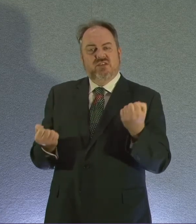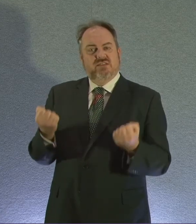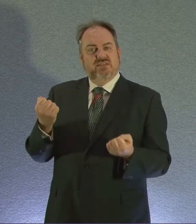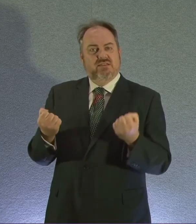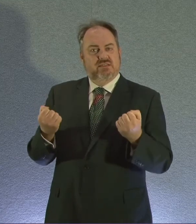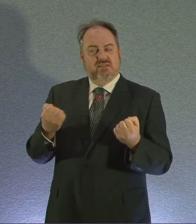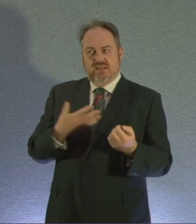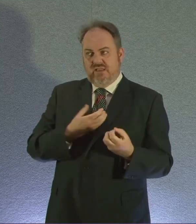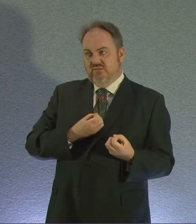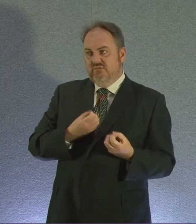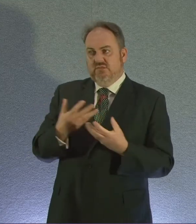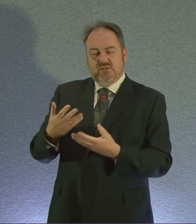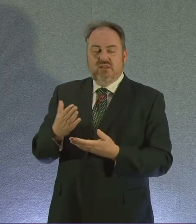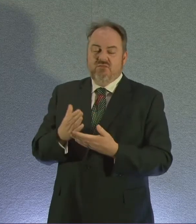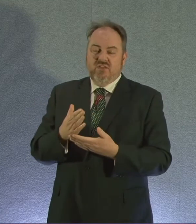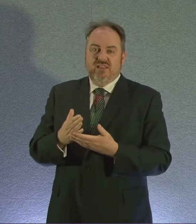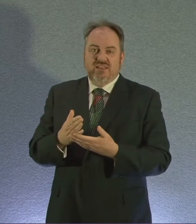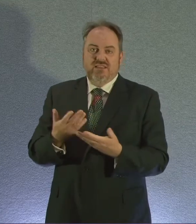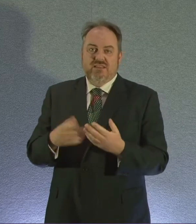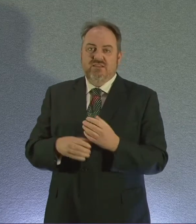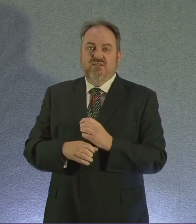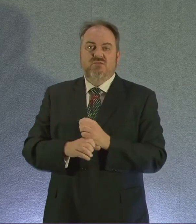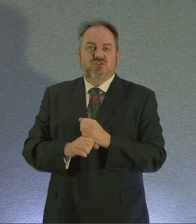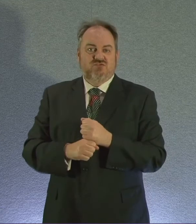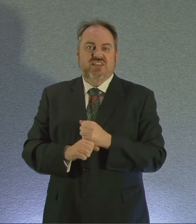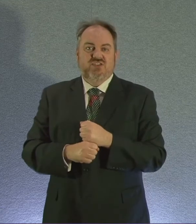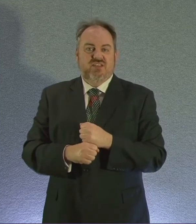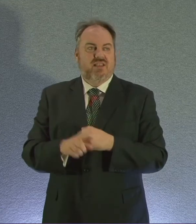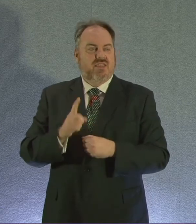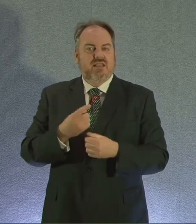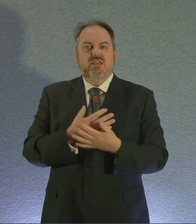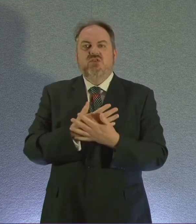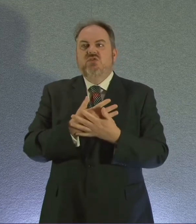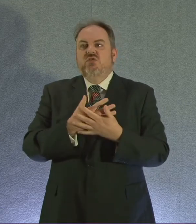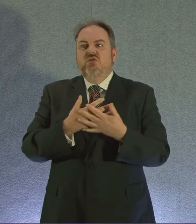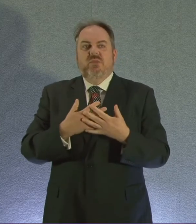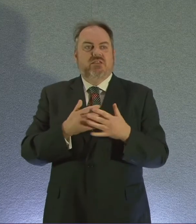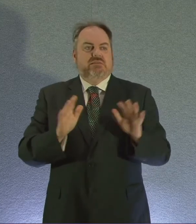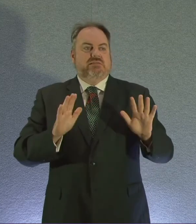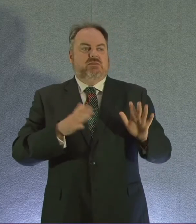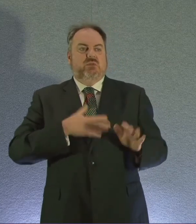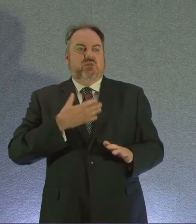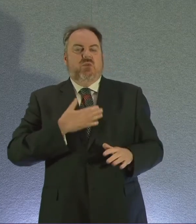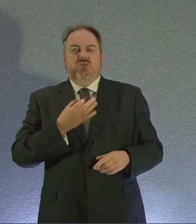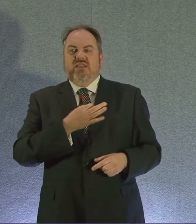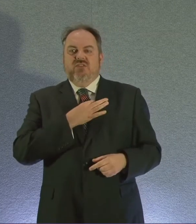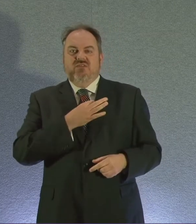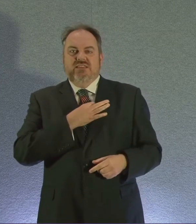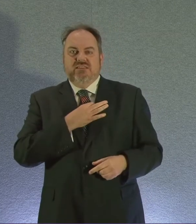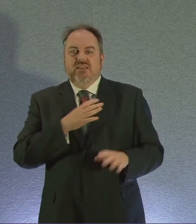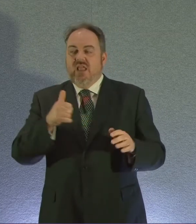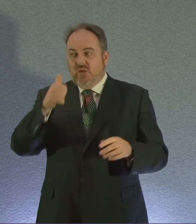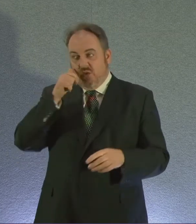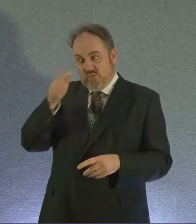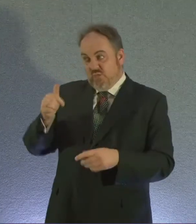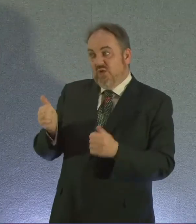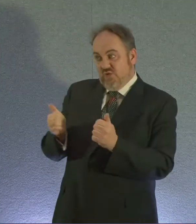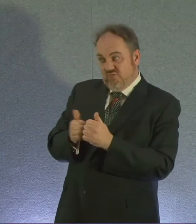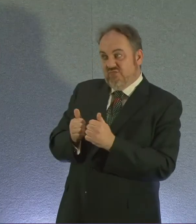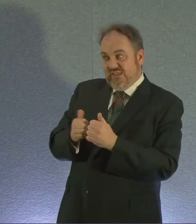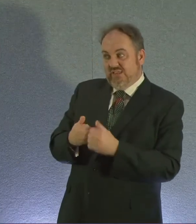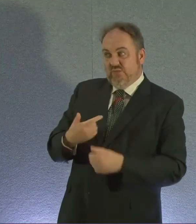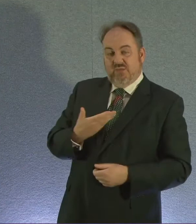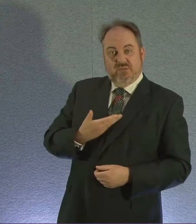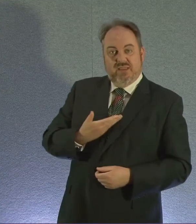expressed my somewhat frustration about the risk aversion that's part of the process of home detention. I see him shaking his head. I know he agrees that there's